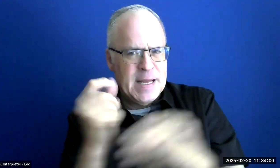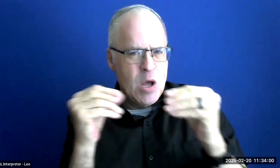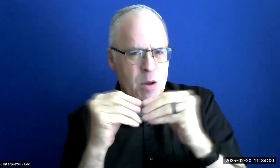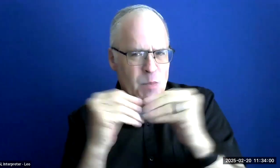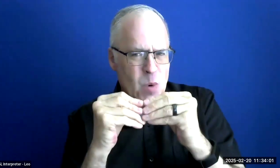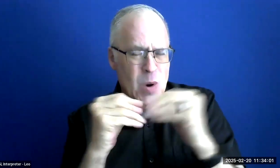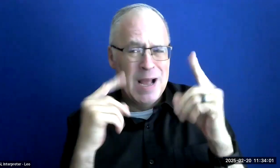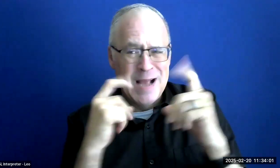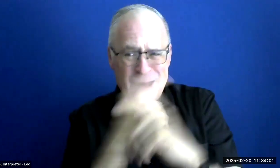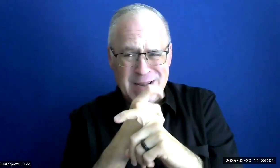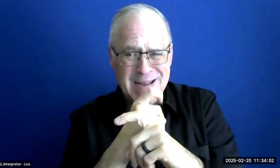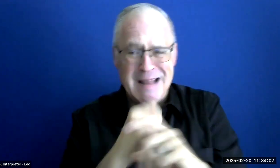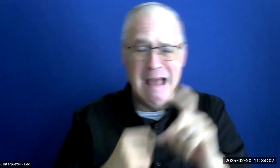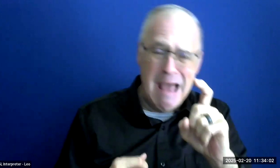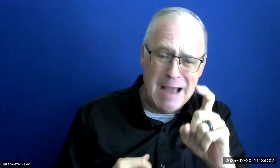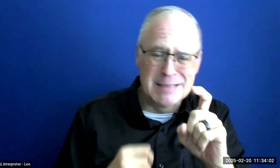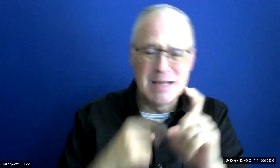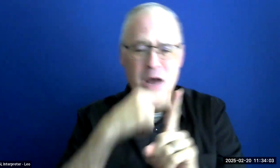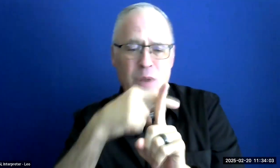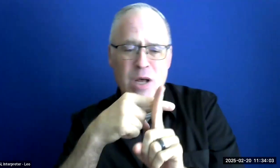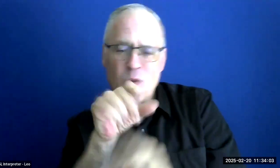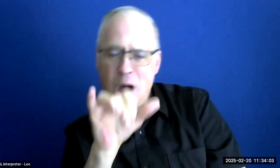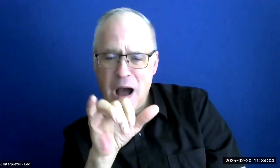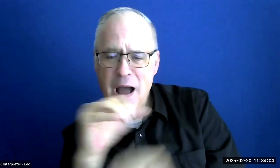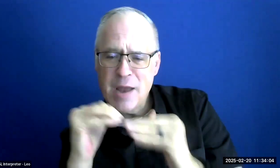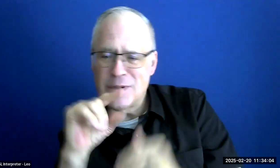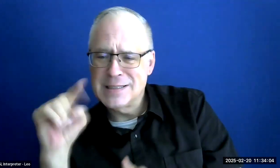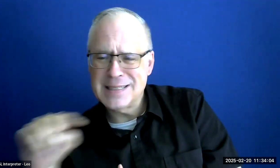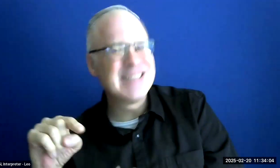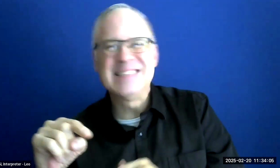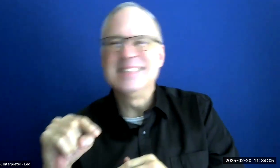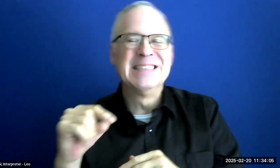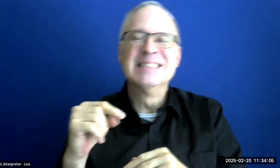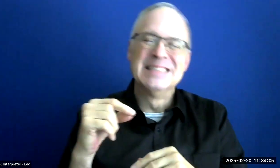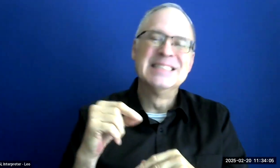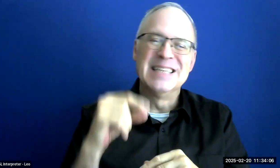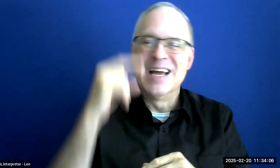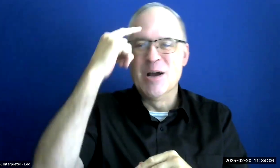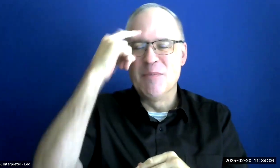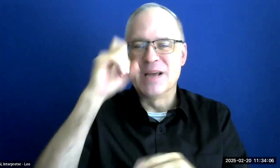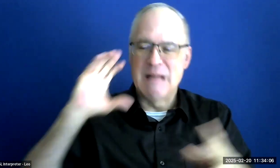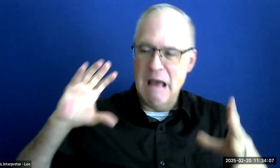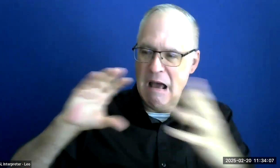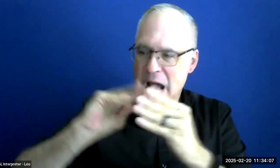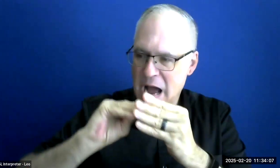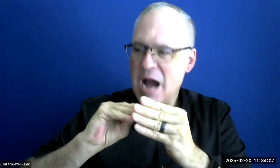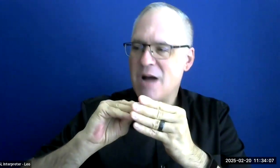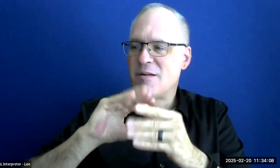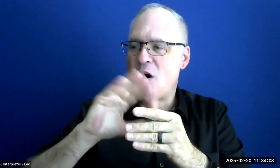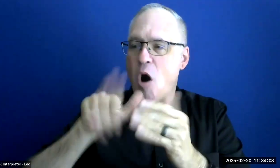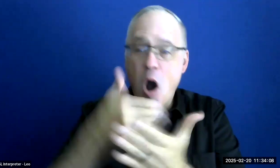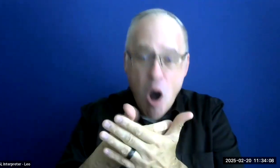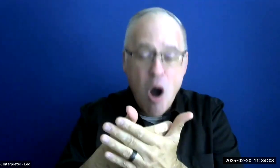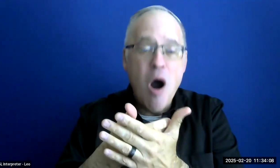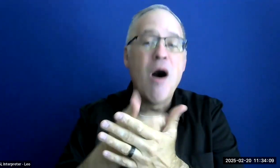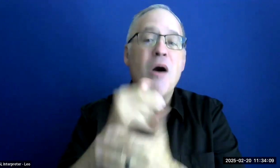plus Y equals Z, I would offer, because as paragraph 60 suggests, that it is the aggregate votes of all annual conference